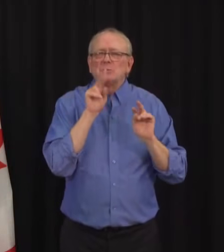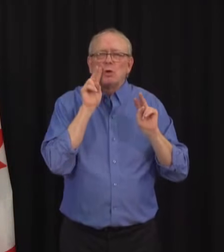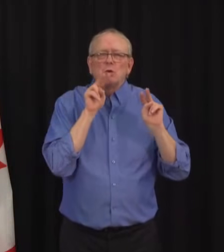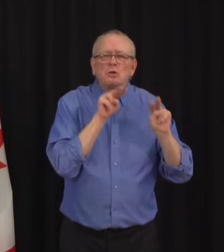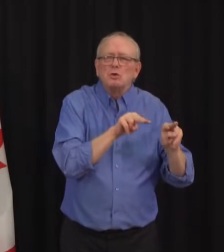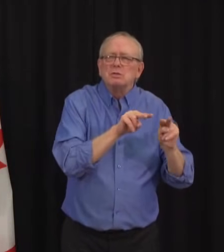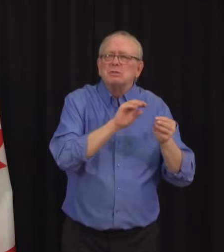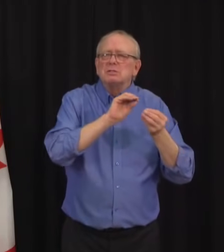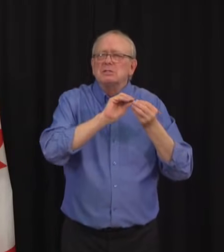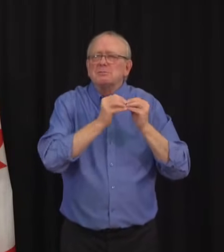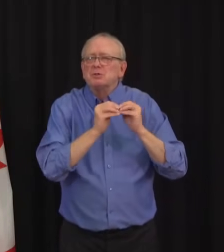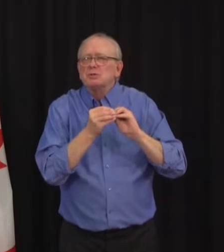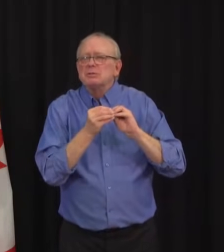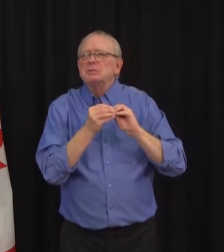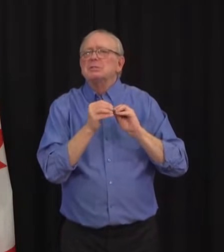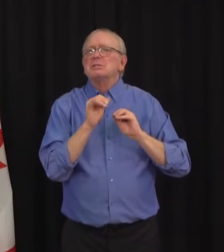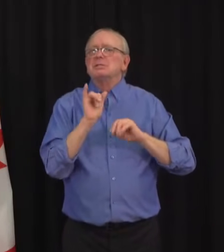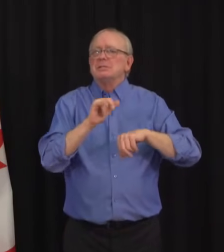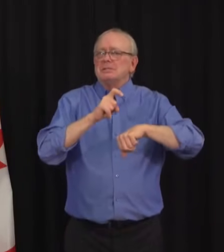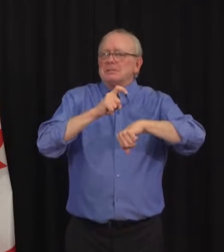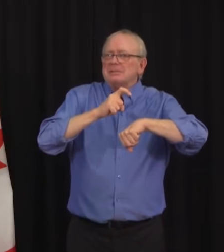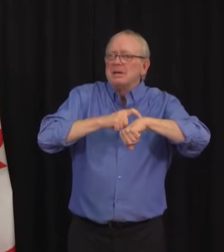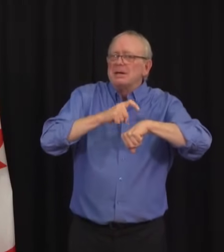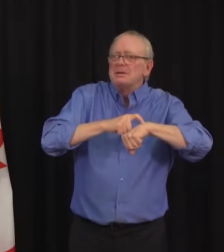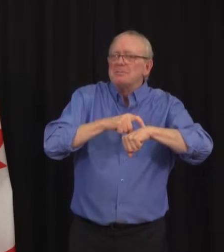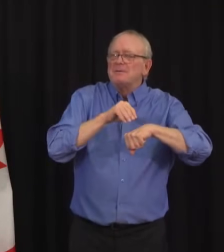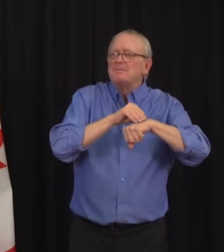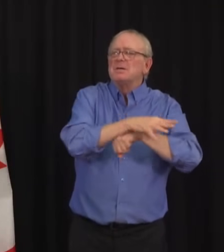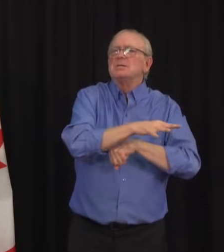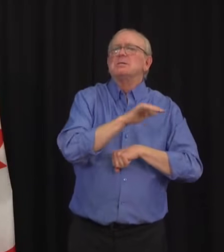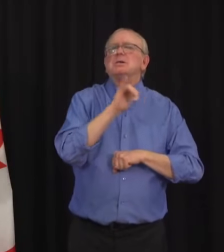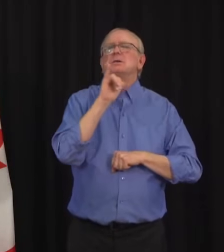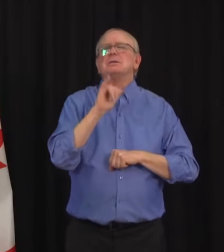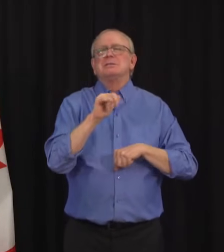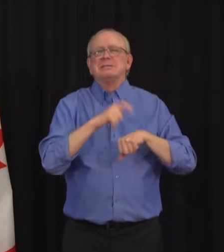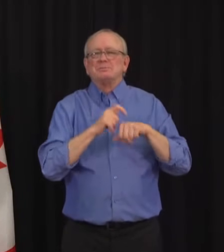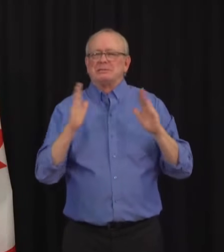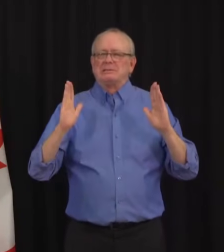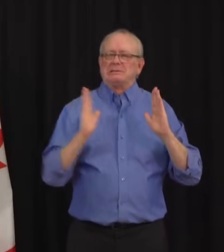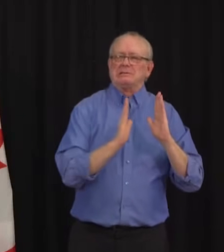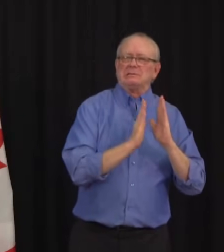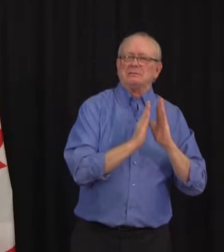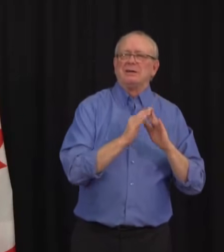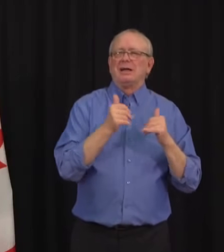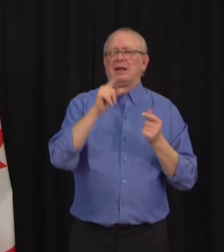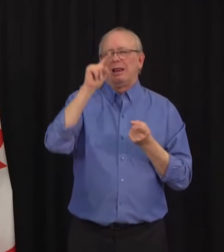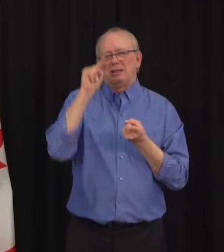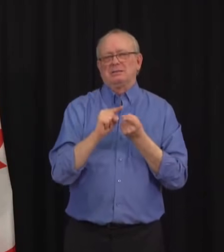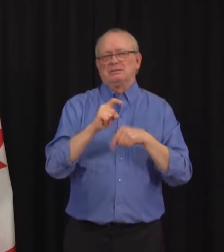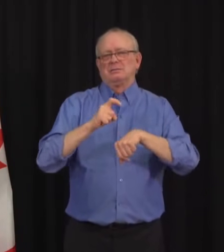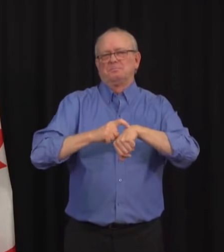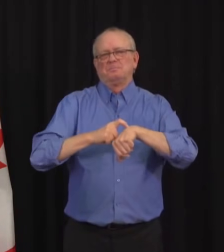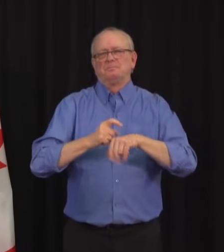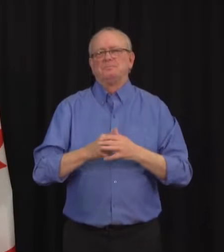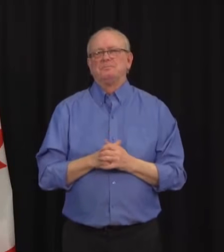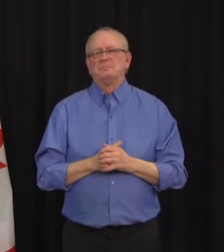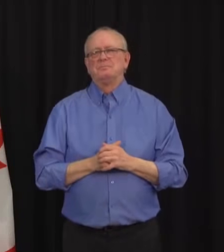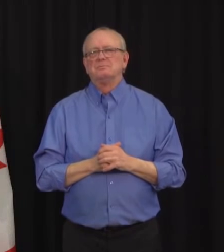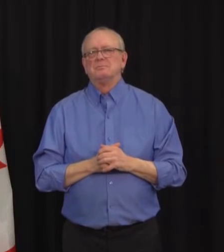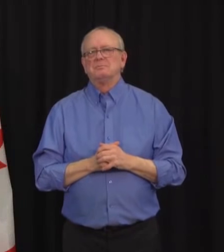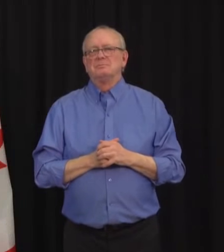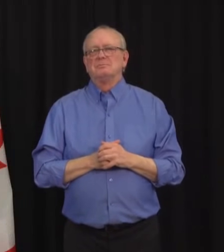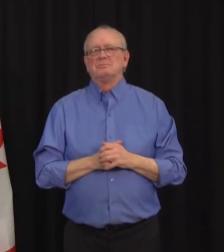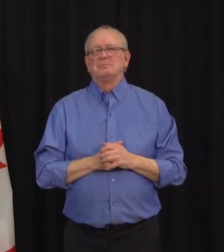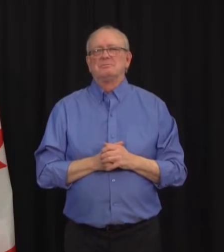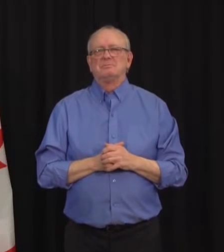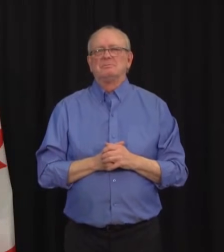reduce the turnaround time. And once we can do that, if there's any consideration of expanding the number of tests per day that's done, that would